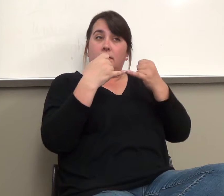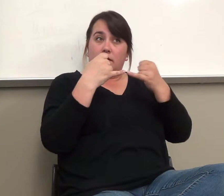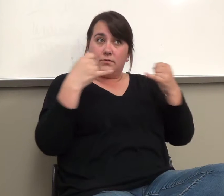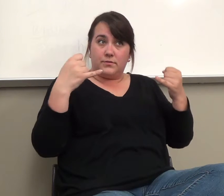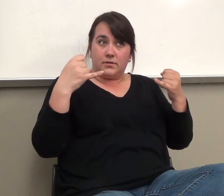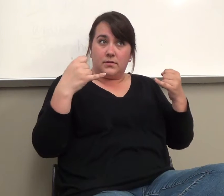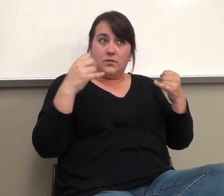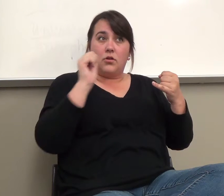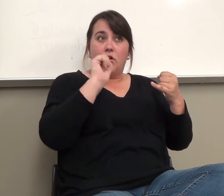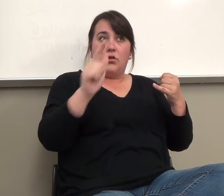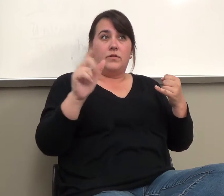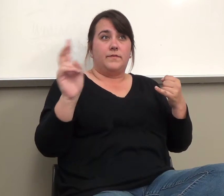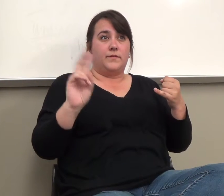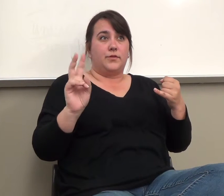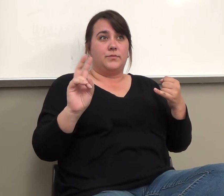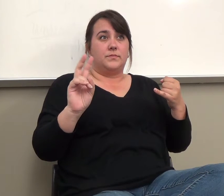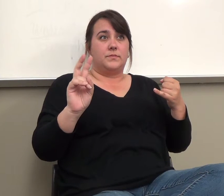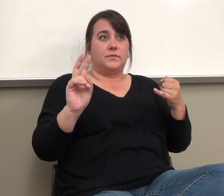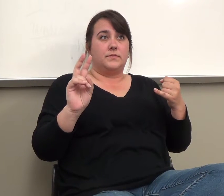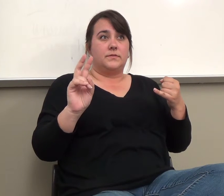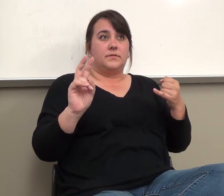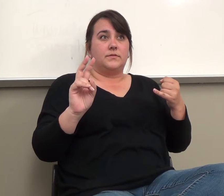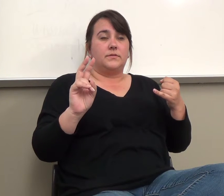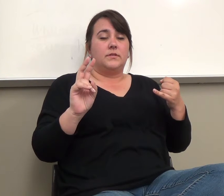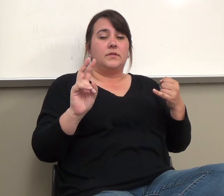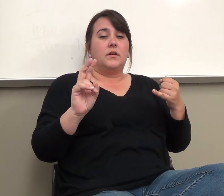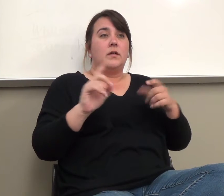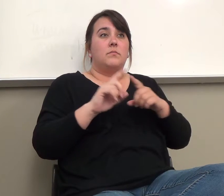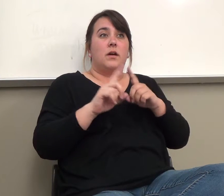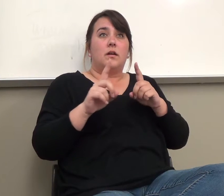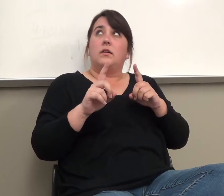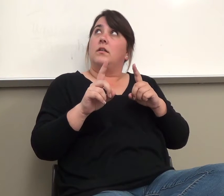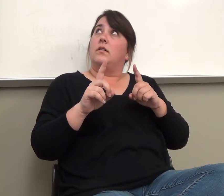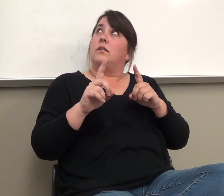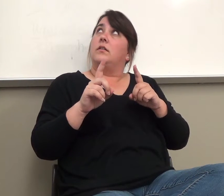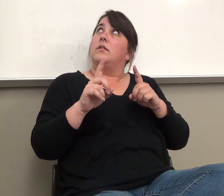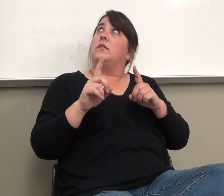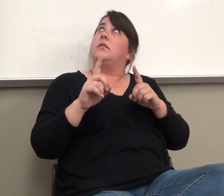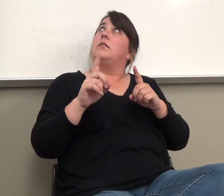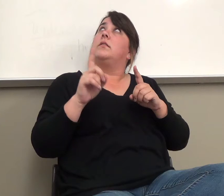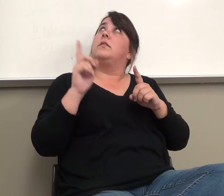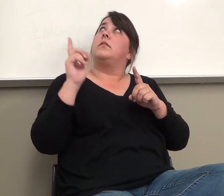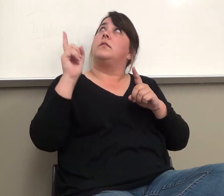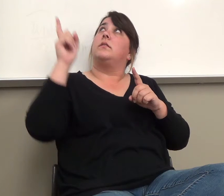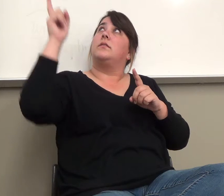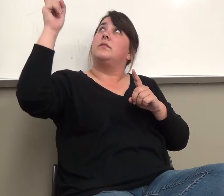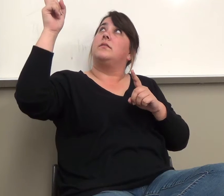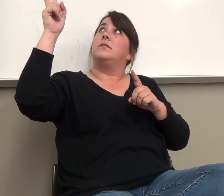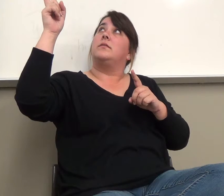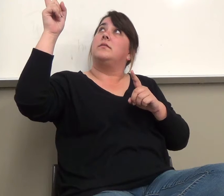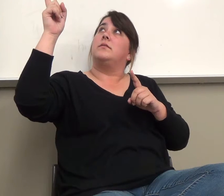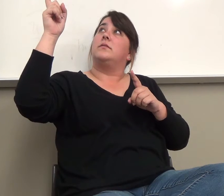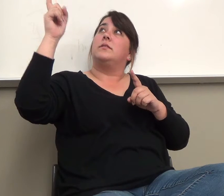underlined all the verbs. But in this one, some of the verbs may be